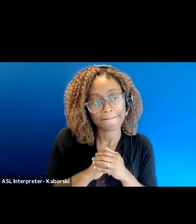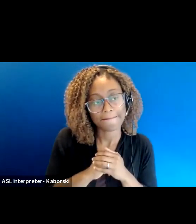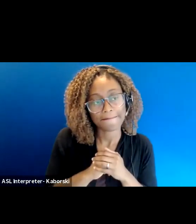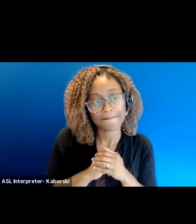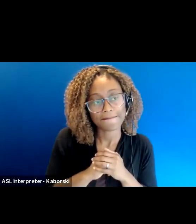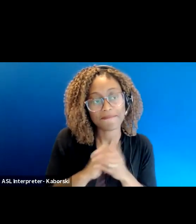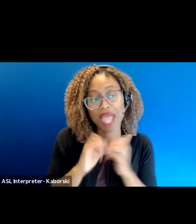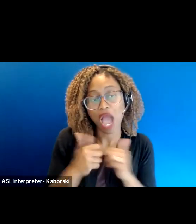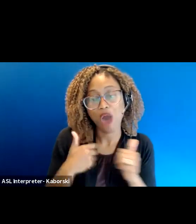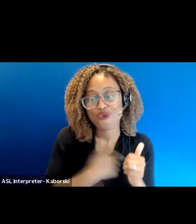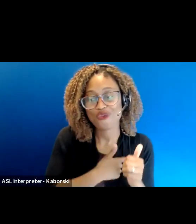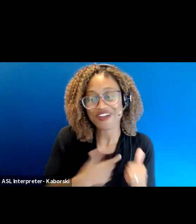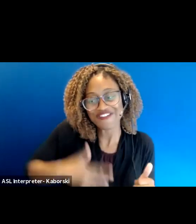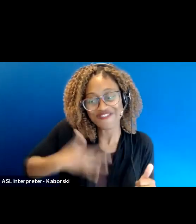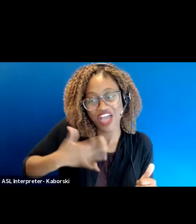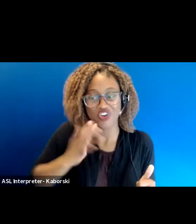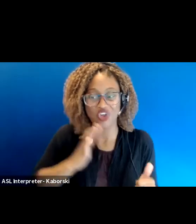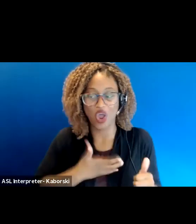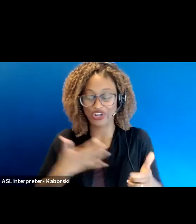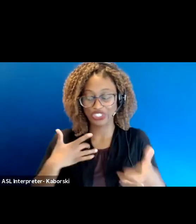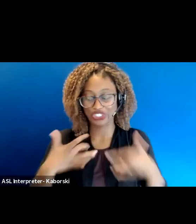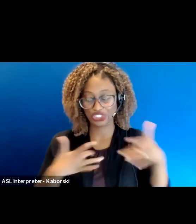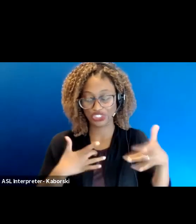how we felt and what our concerns were.